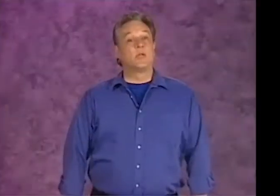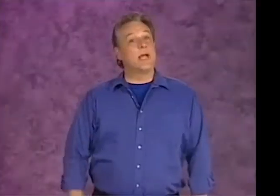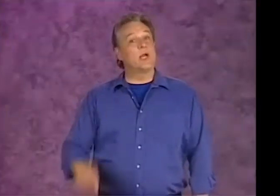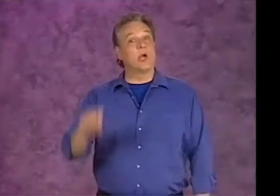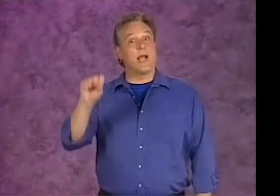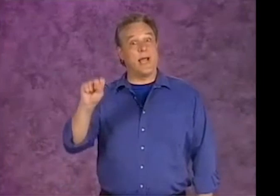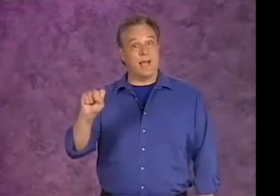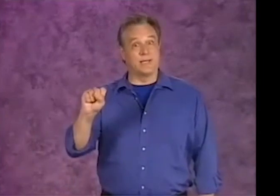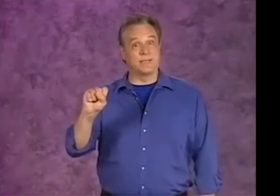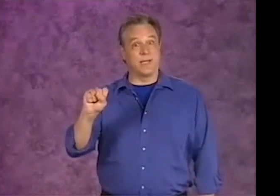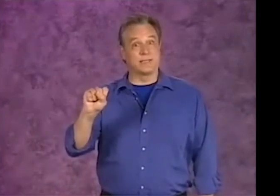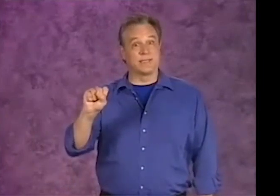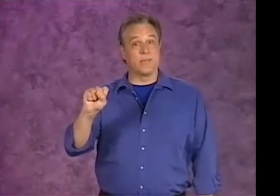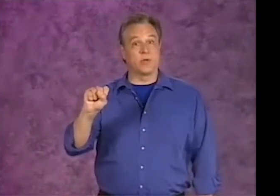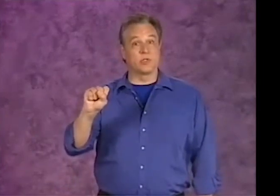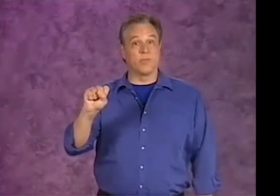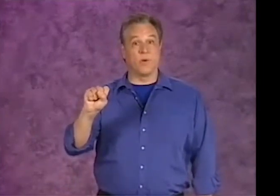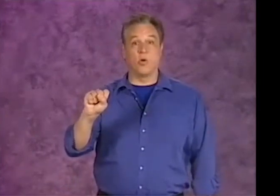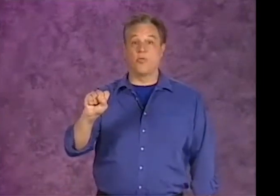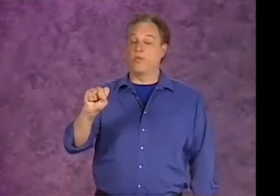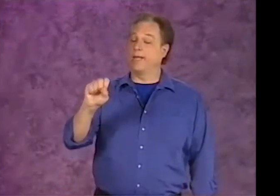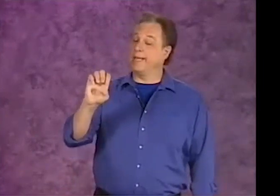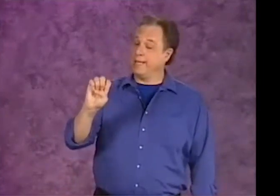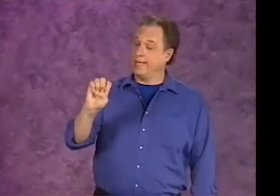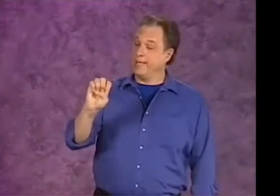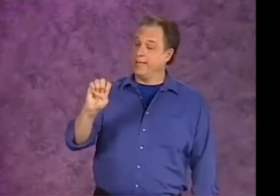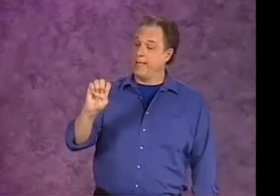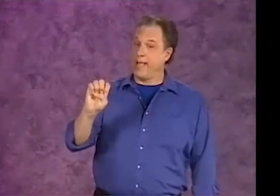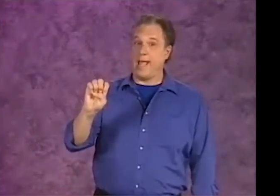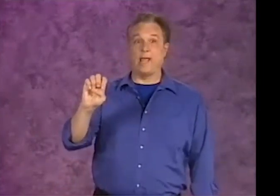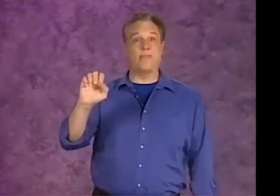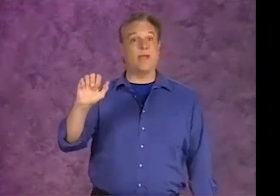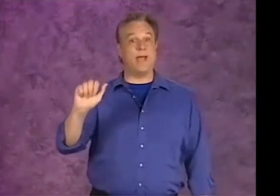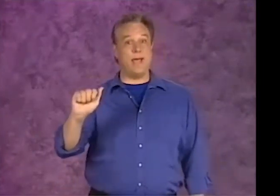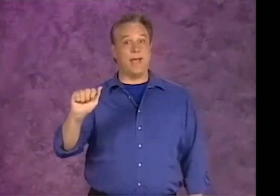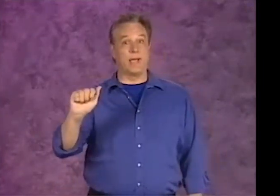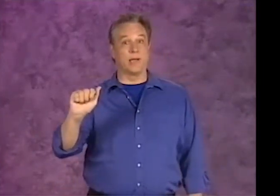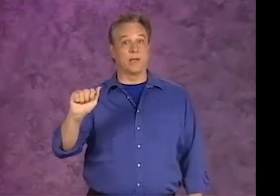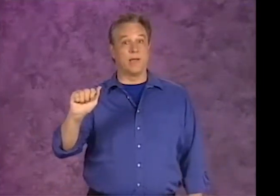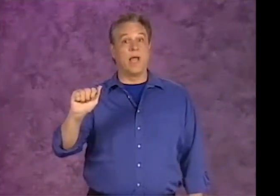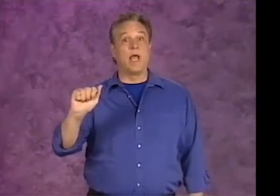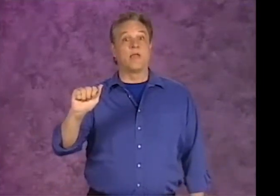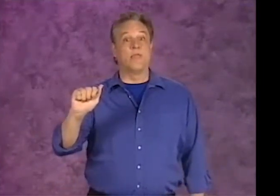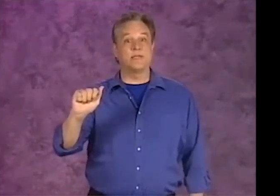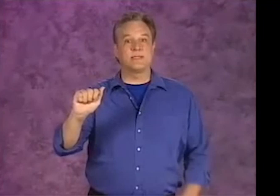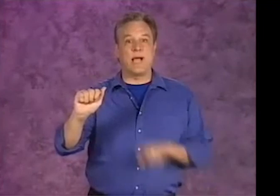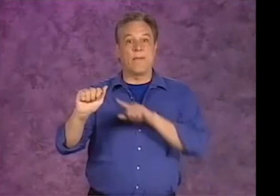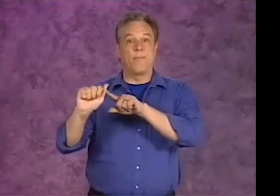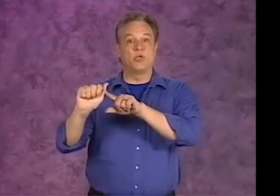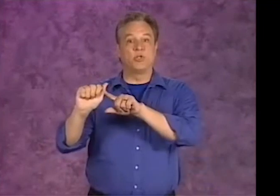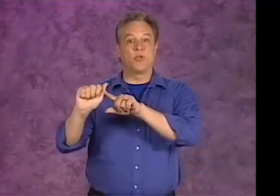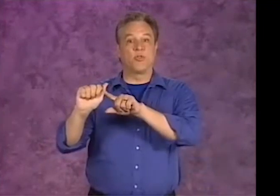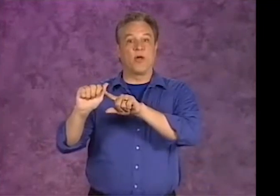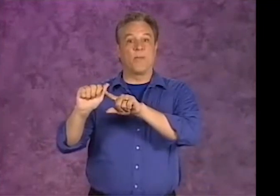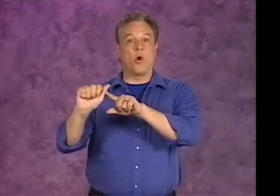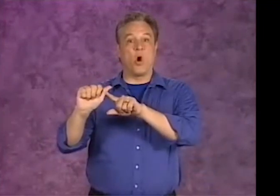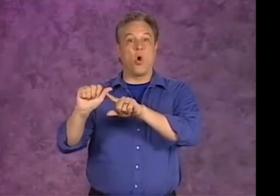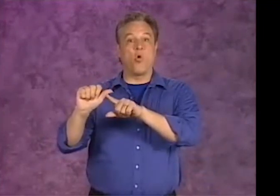The letter S is similar to both the E and the A. This time, put your thumb